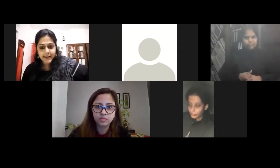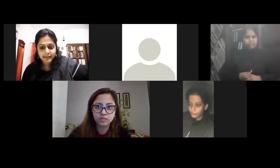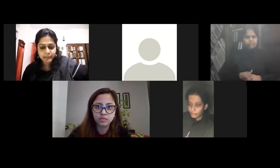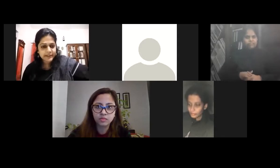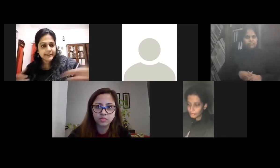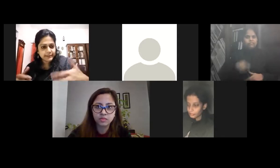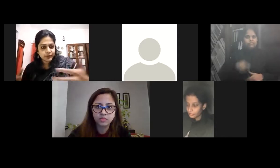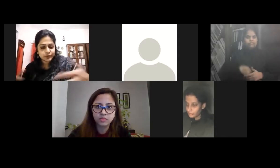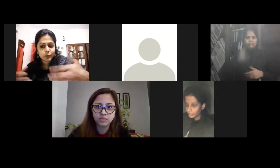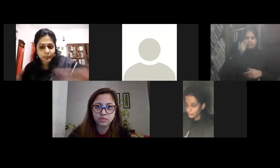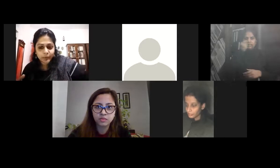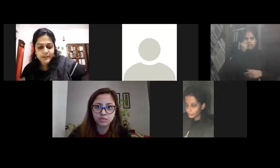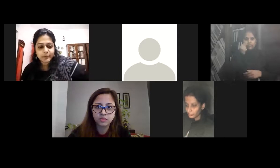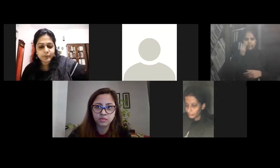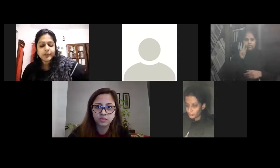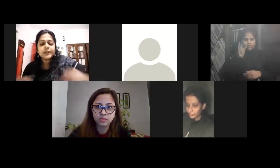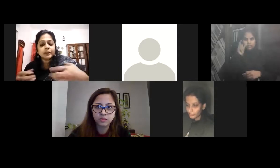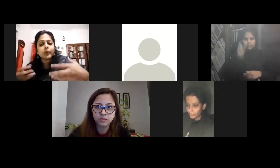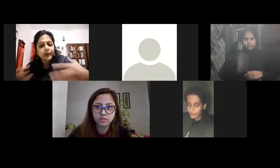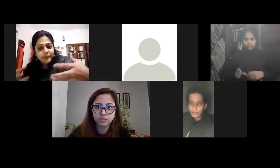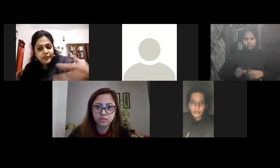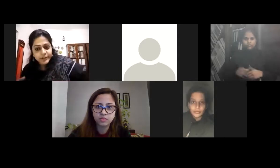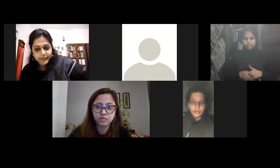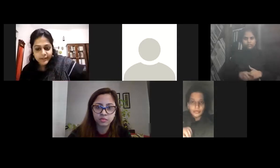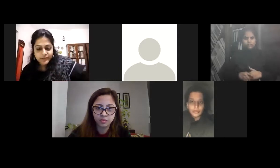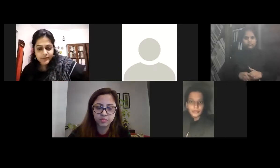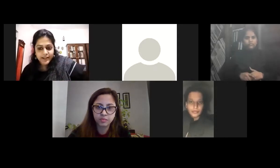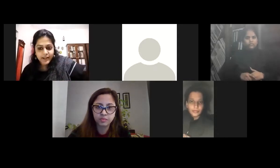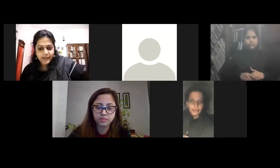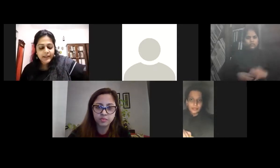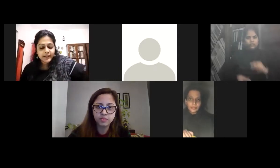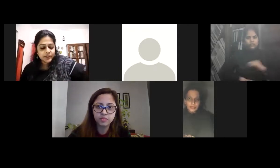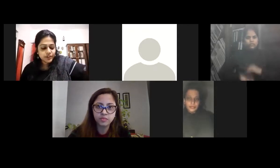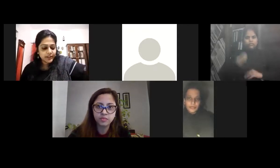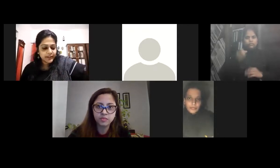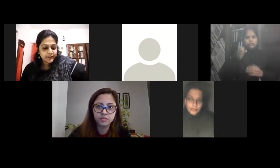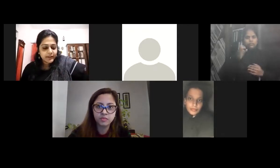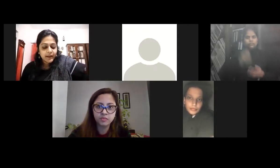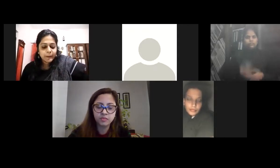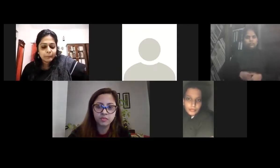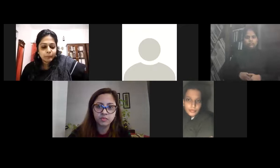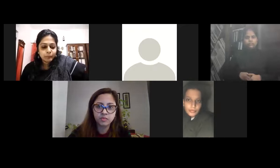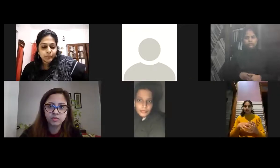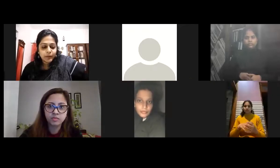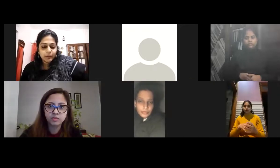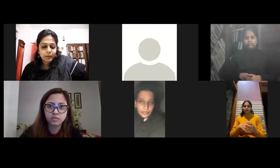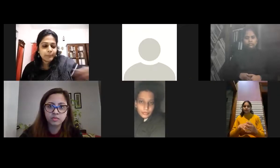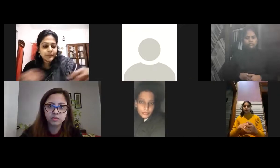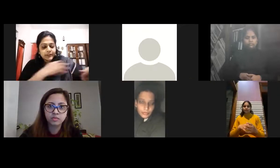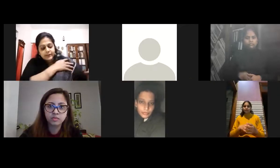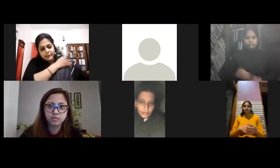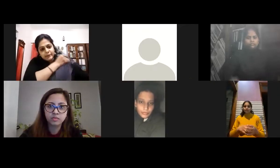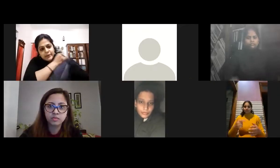sexuality and desire, precisely because you've gone beyond some of the more conventional readings of desire in Jane Eyre.